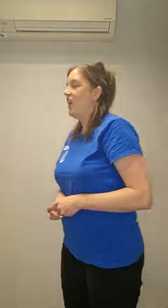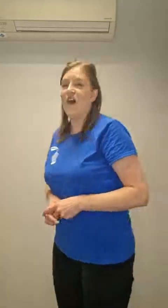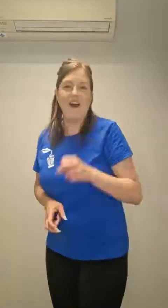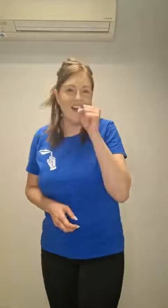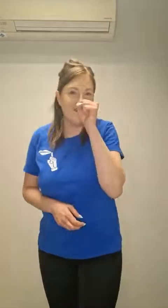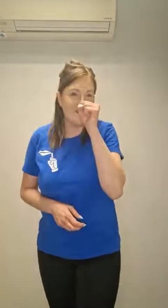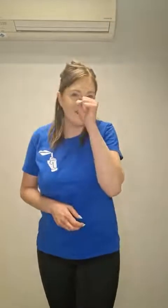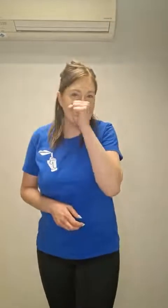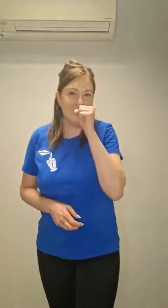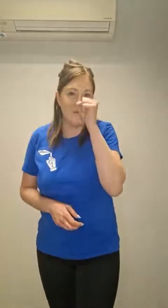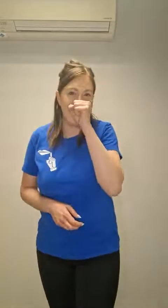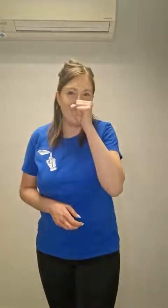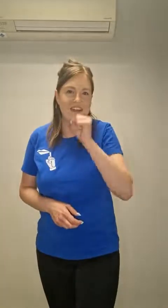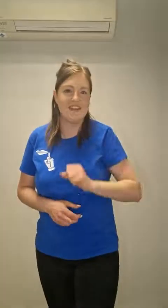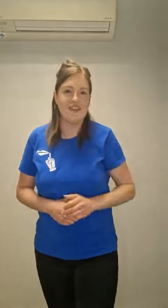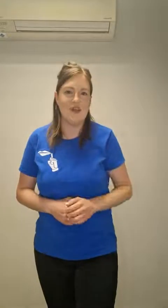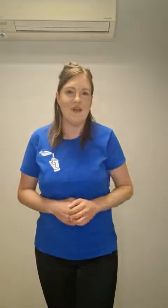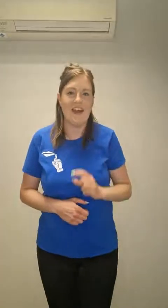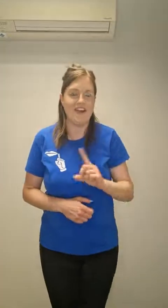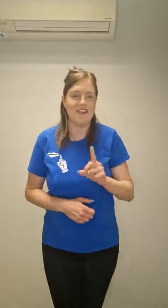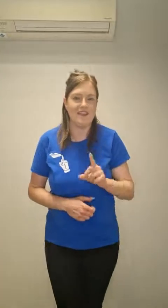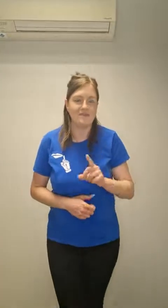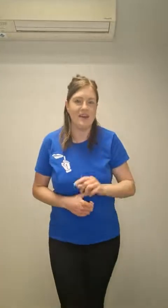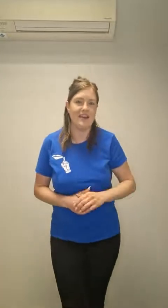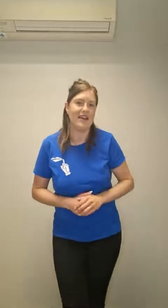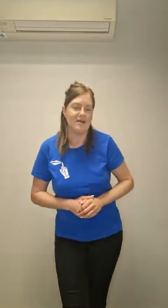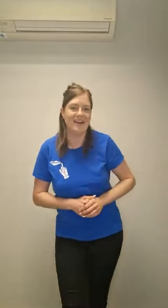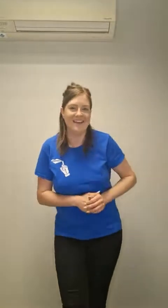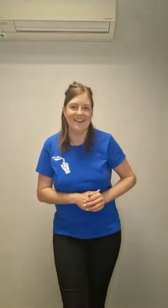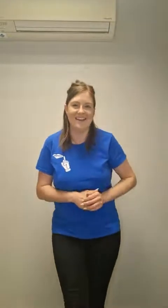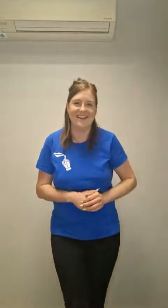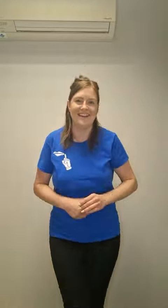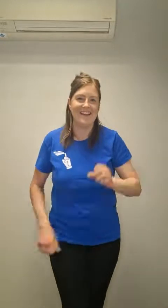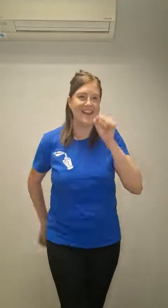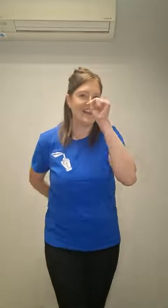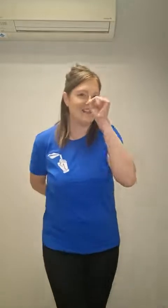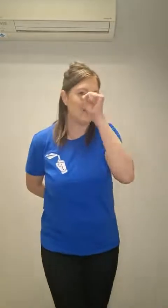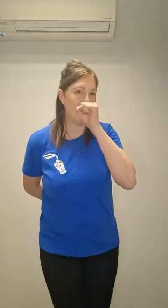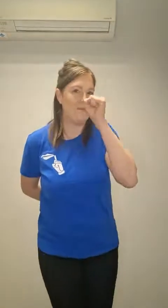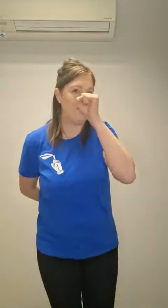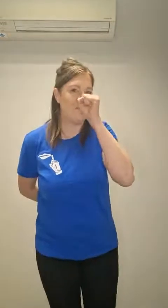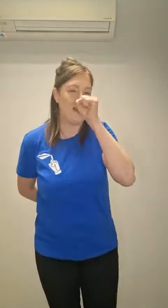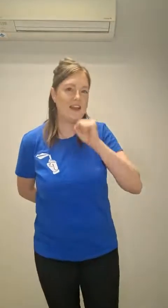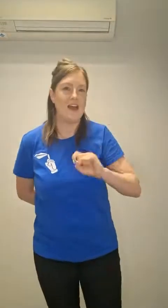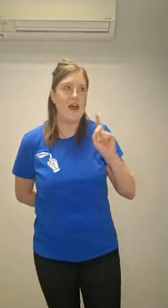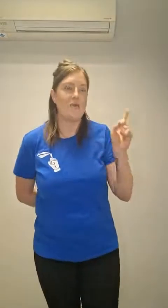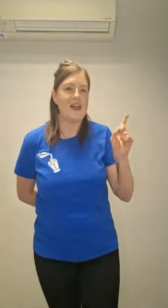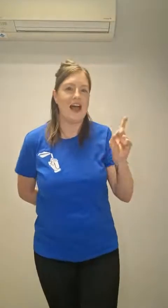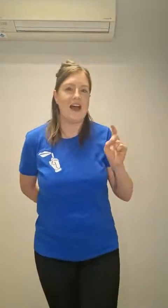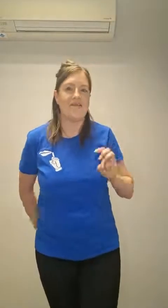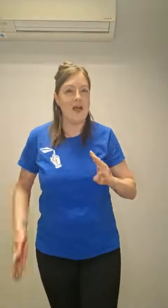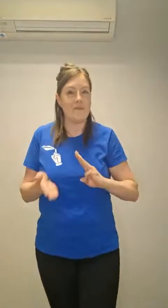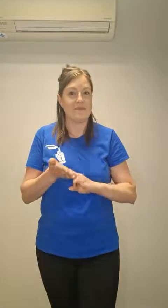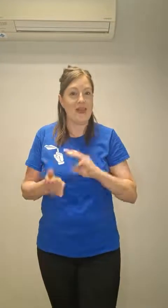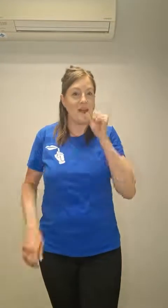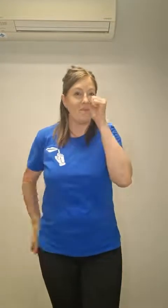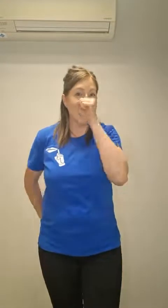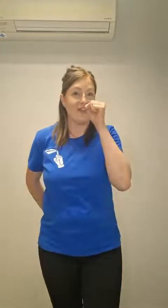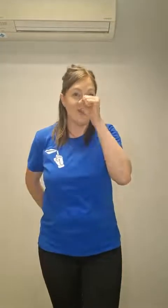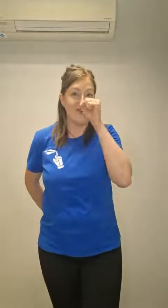I love the sign for pig too, and actually that's my nickname is Pig. We have Matthew